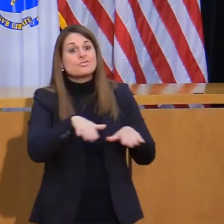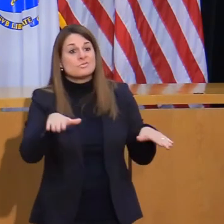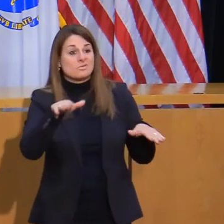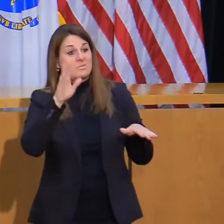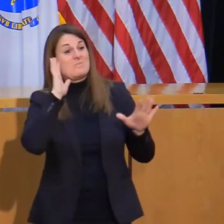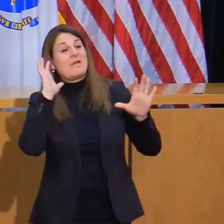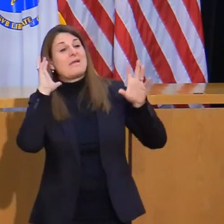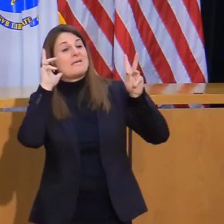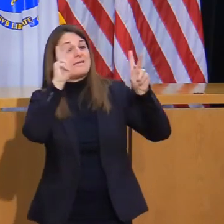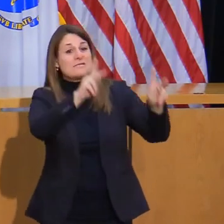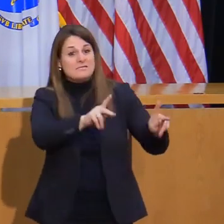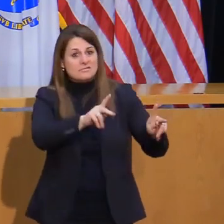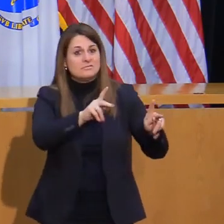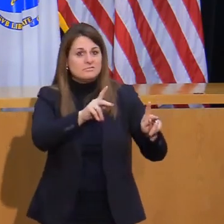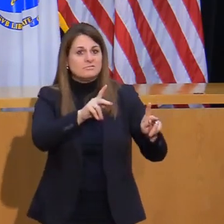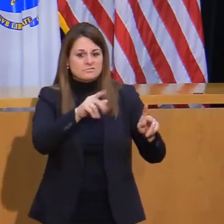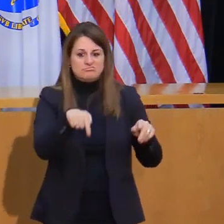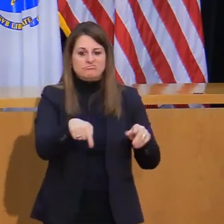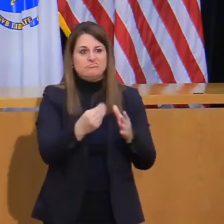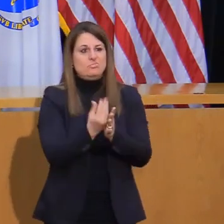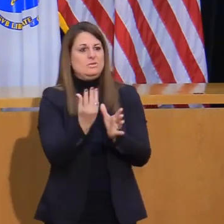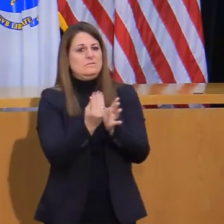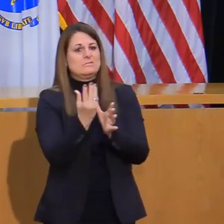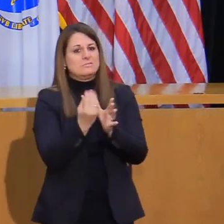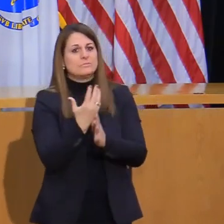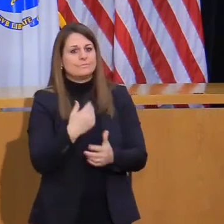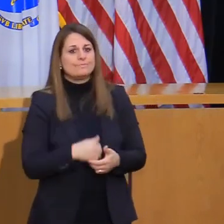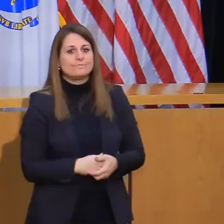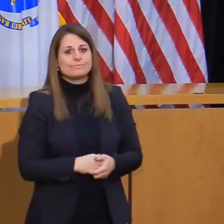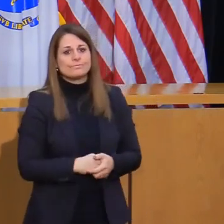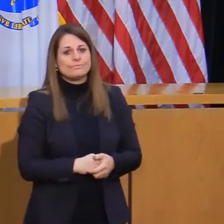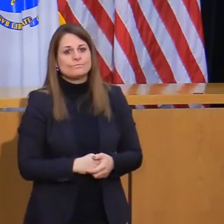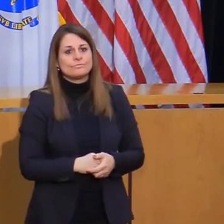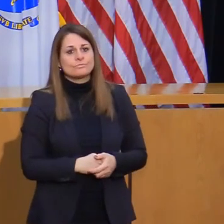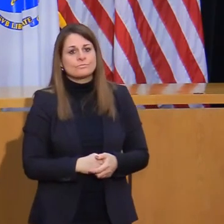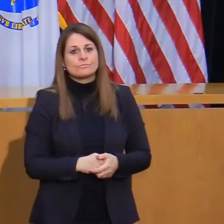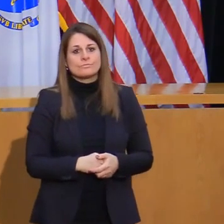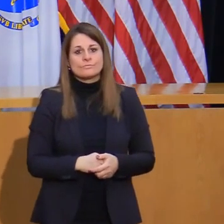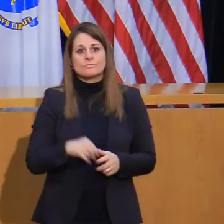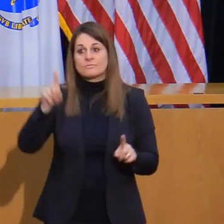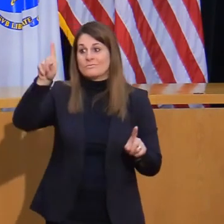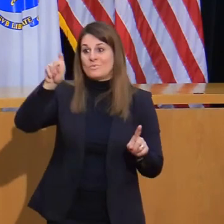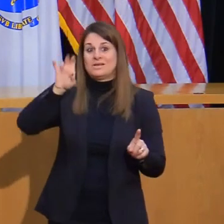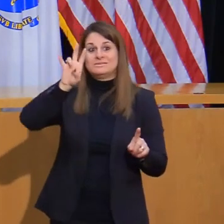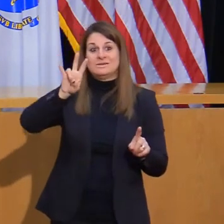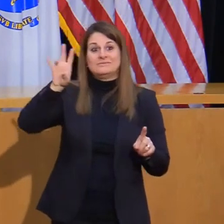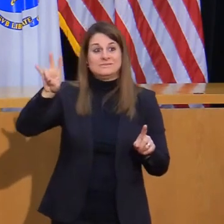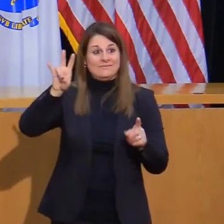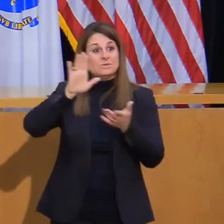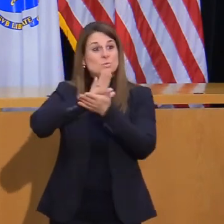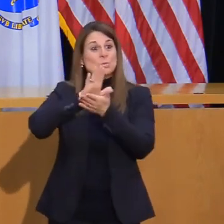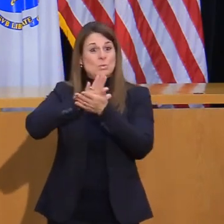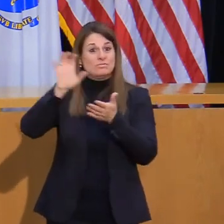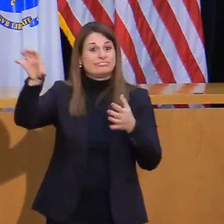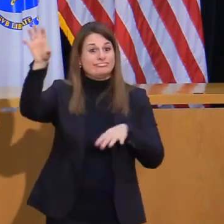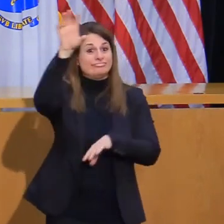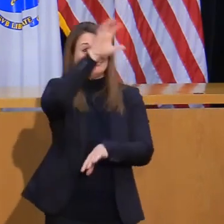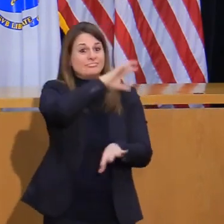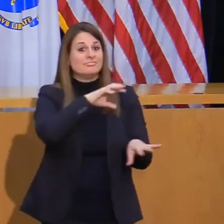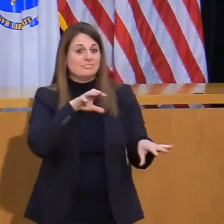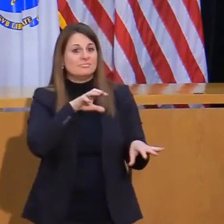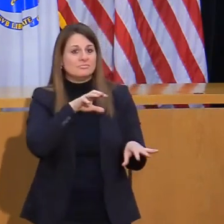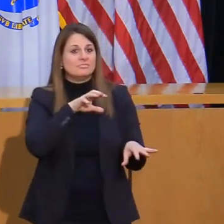April, and we have 177 districts so far that have signed up to participate in our weekly surveillance